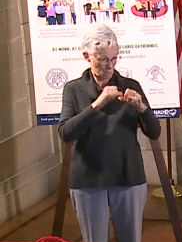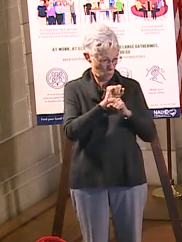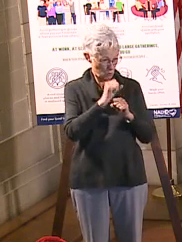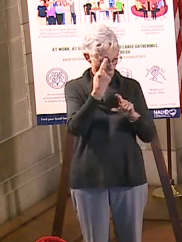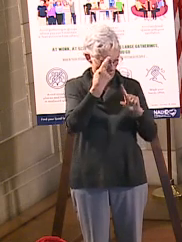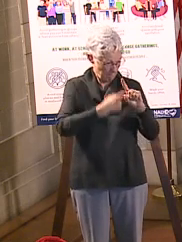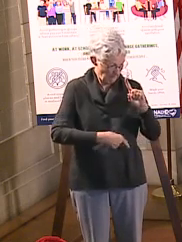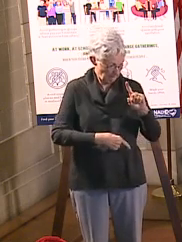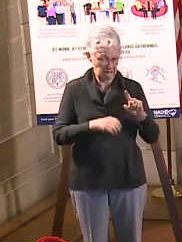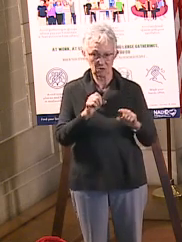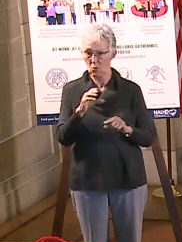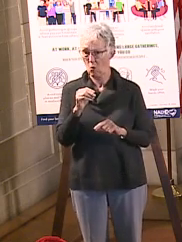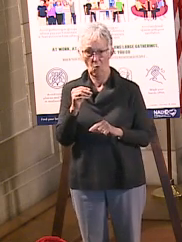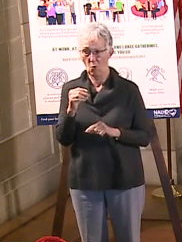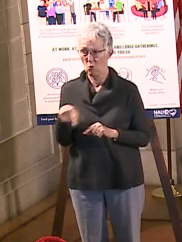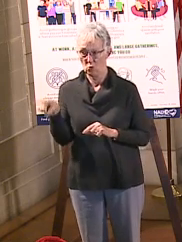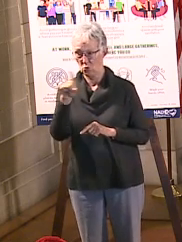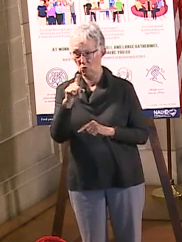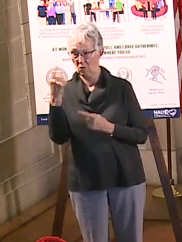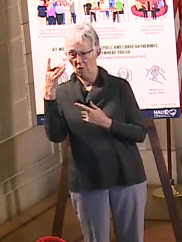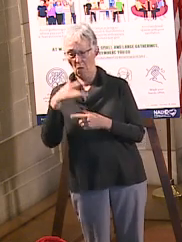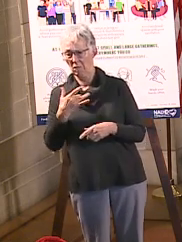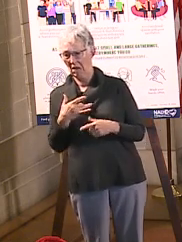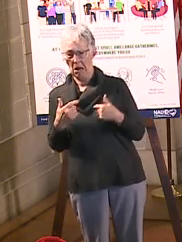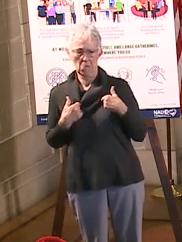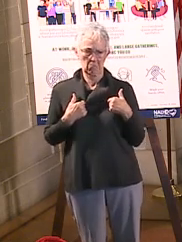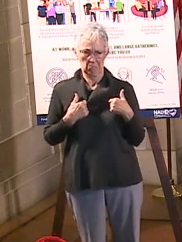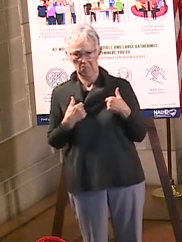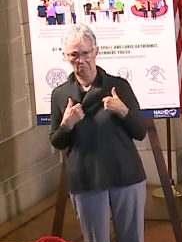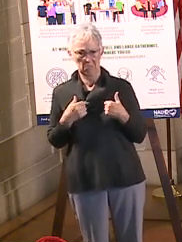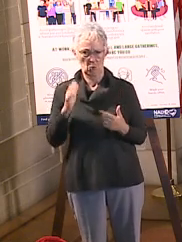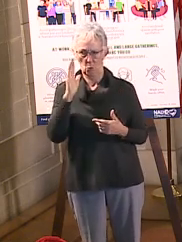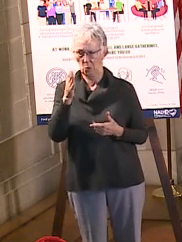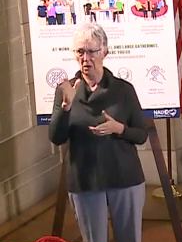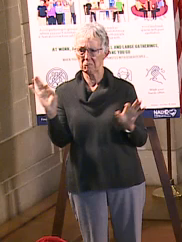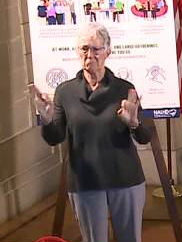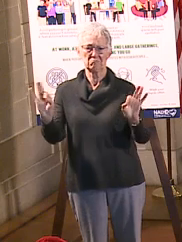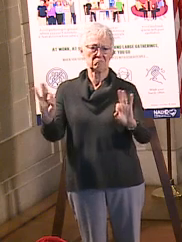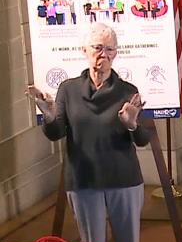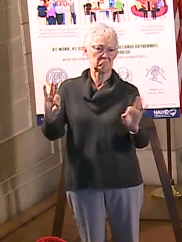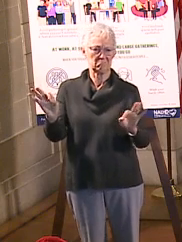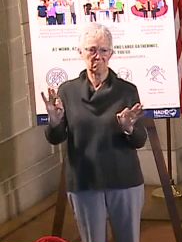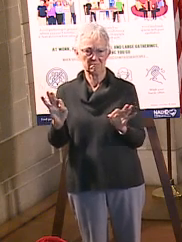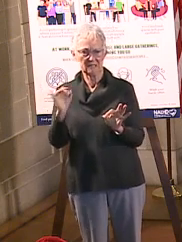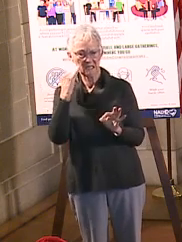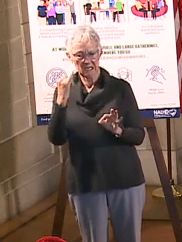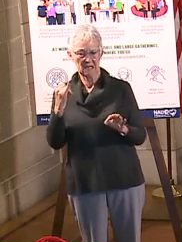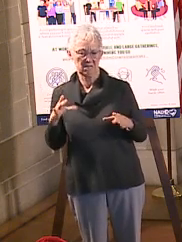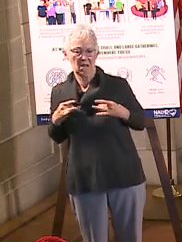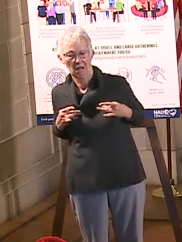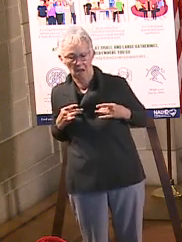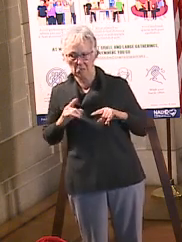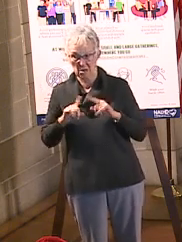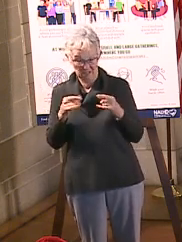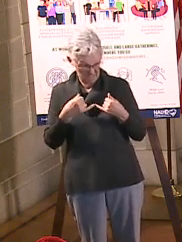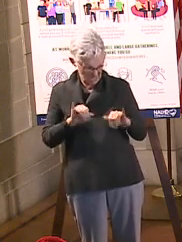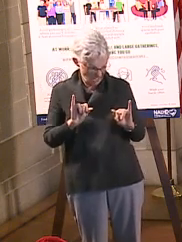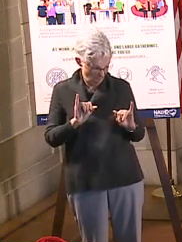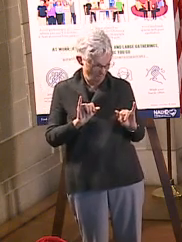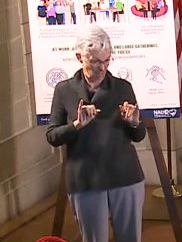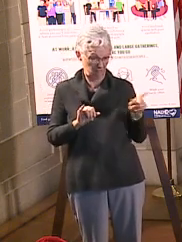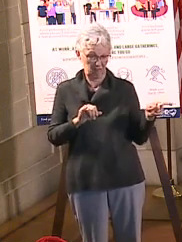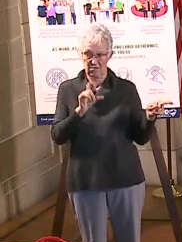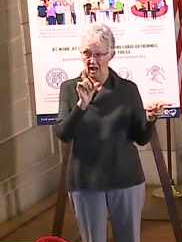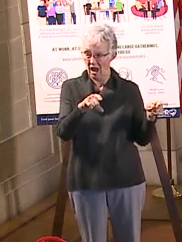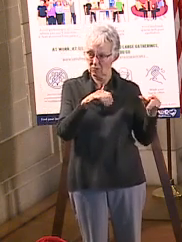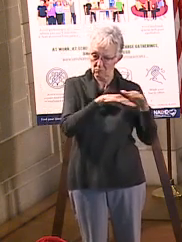if you think you're not going to be impacted by a lot, it can still cause you to go to the hospital, to be out of work for a month, and that's why